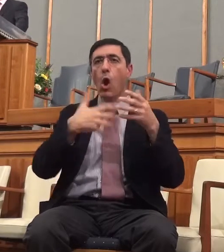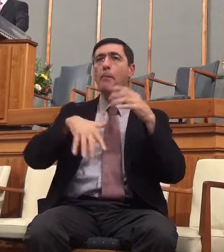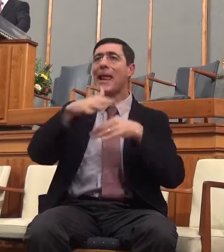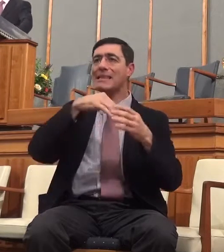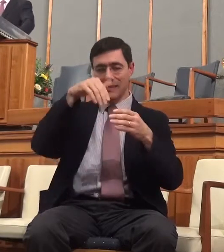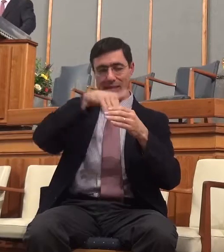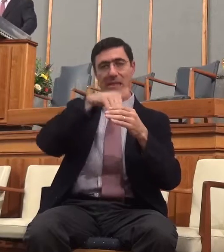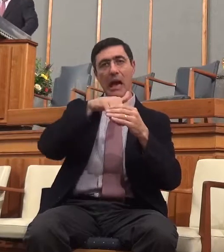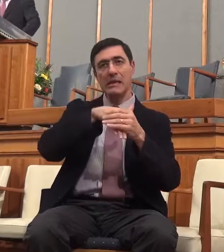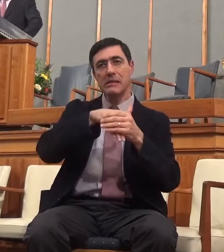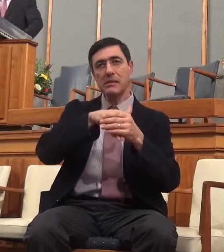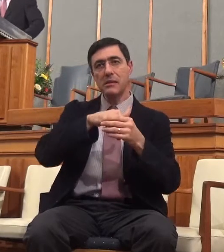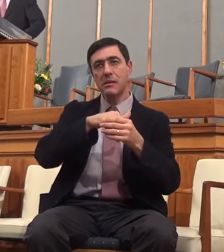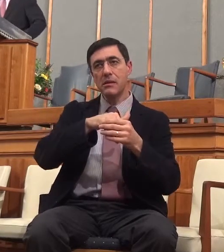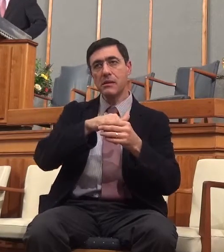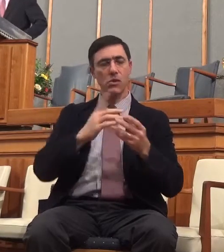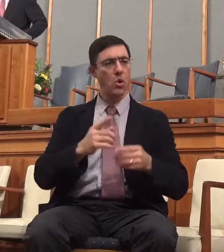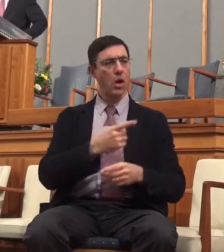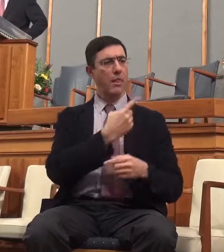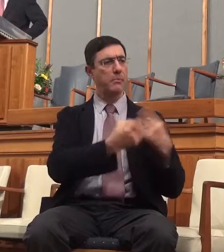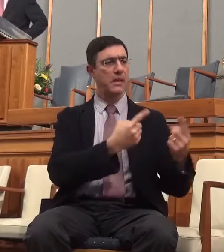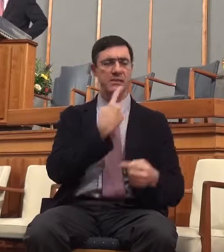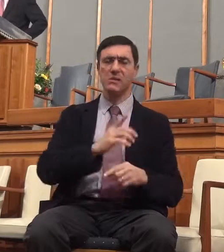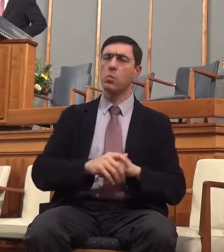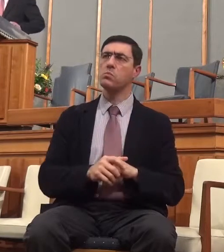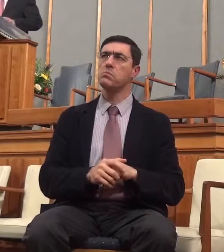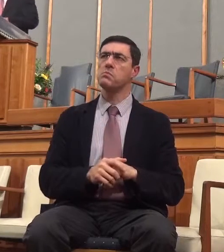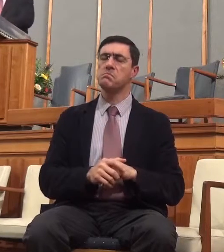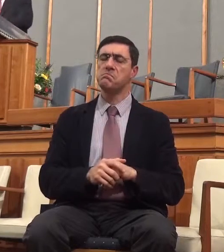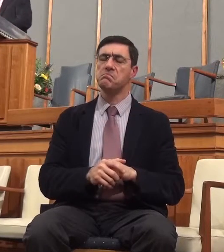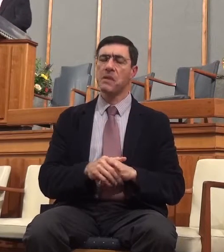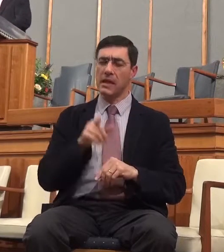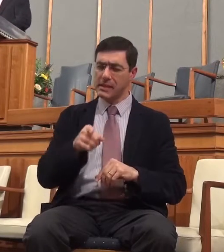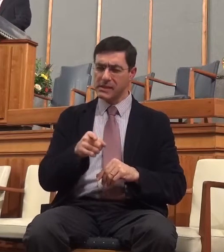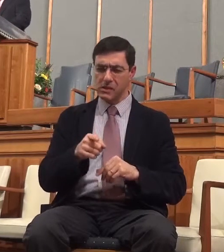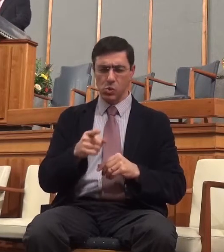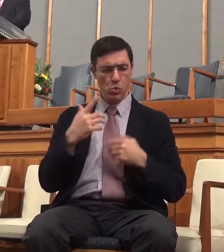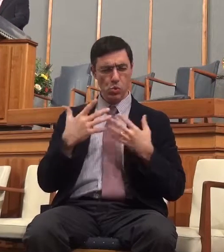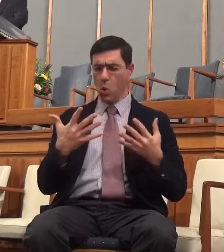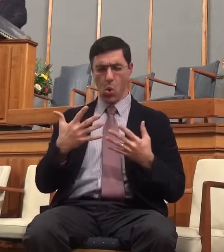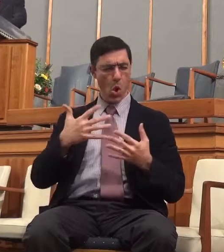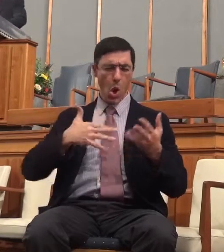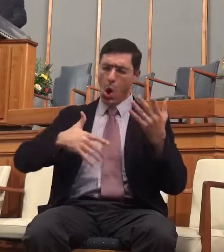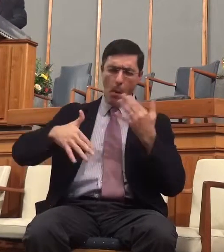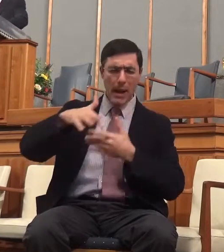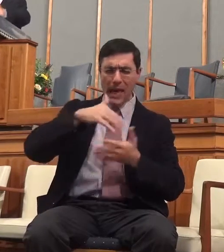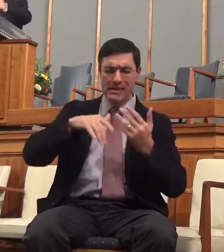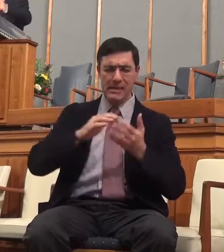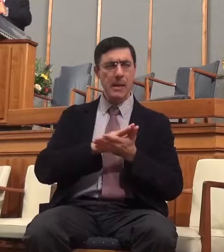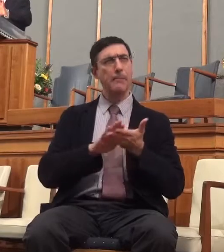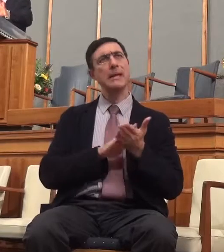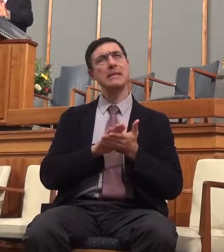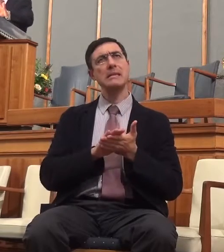the great advocates of atheism say, now they say, it is all so complicated, it